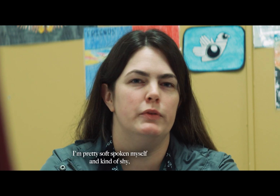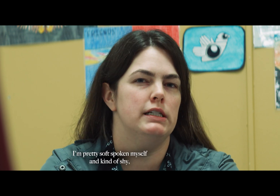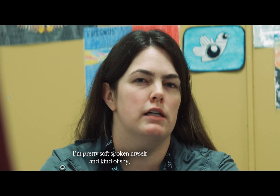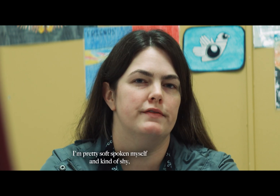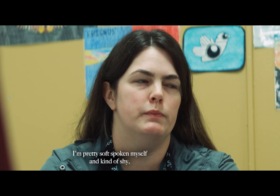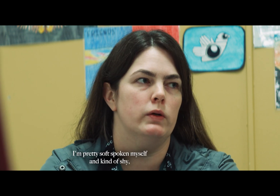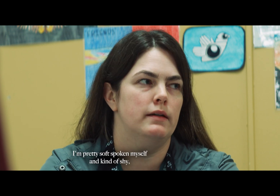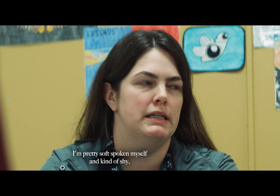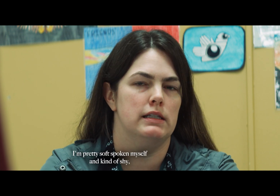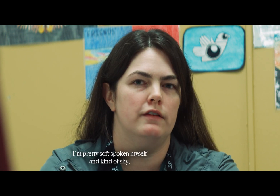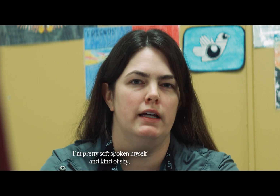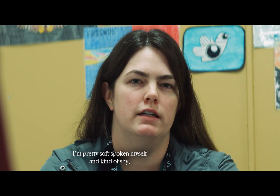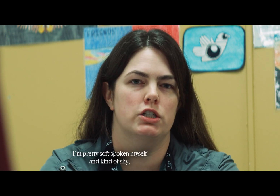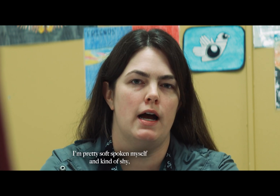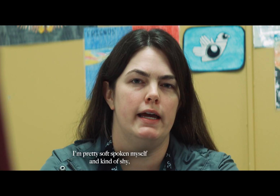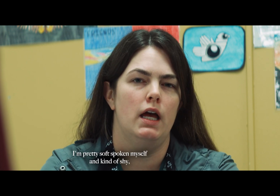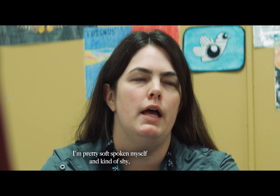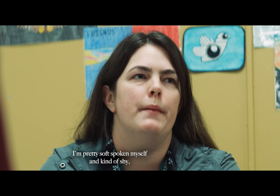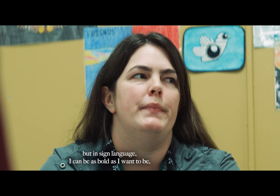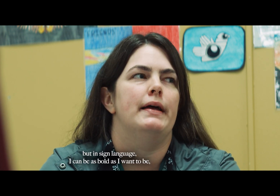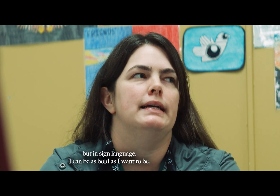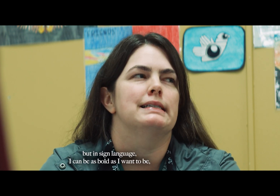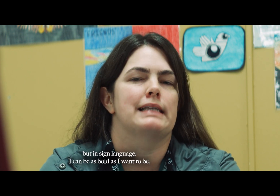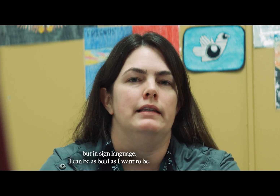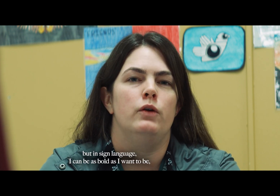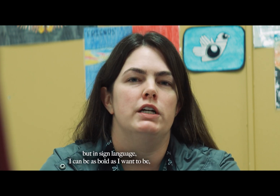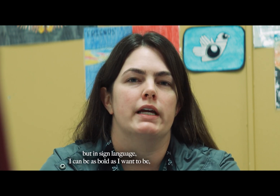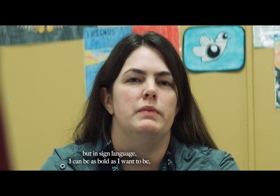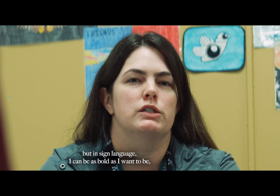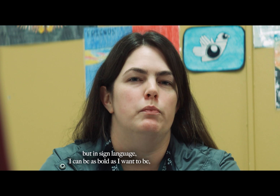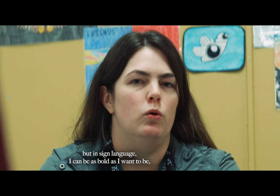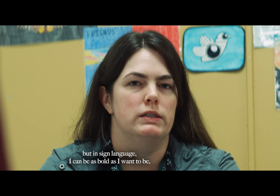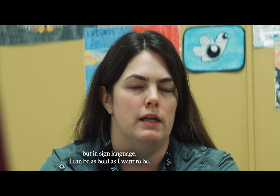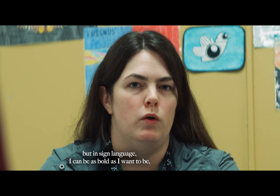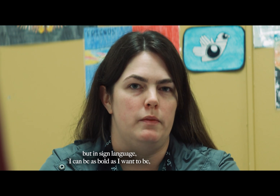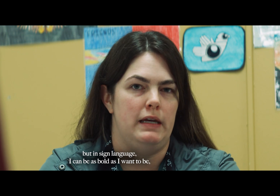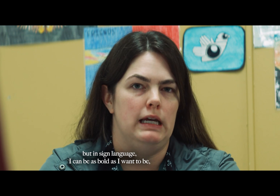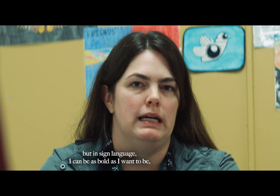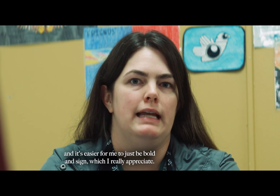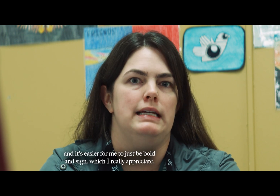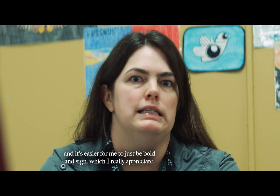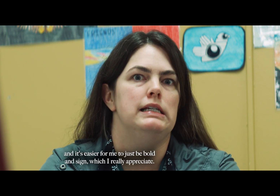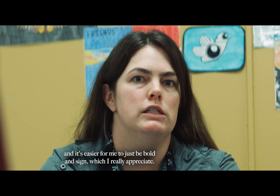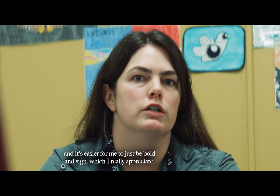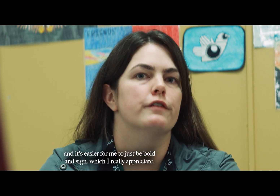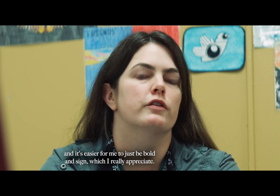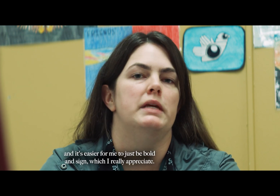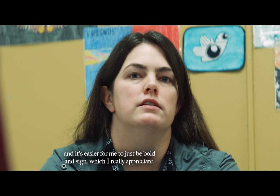pretty soft-spoken myself and kind of shy, but in sign language, I can be as bold as I want to be, and it's easier for me to